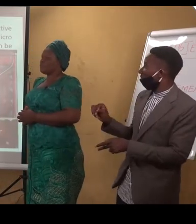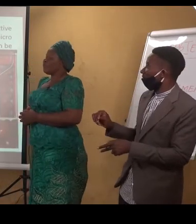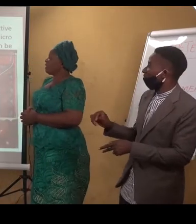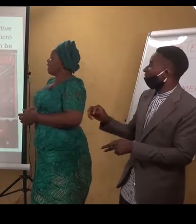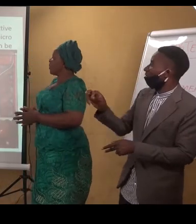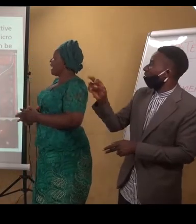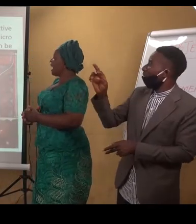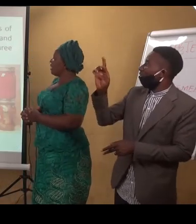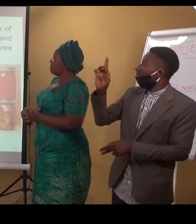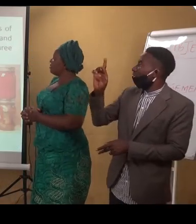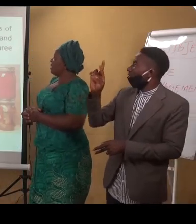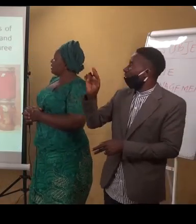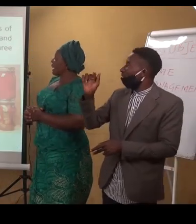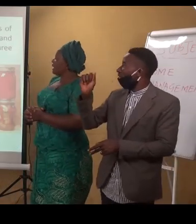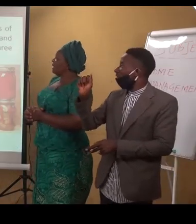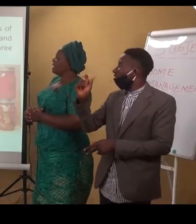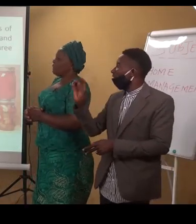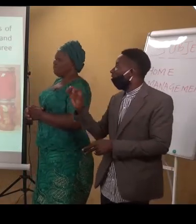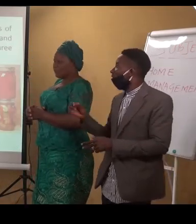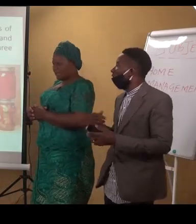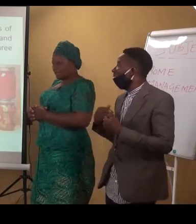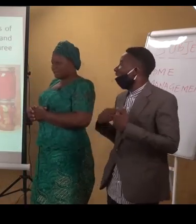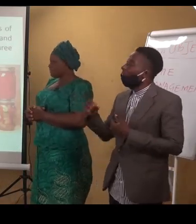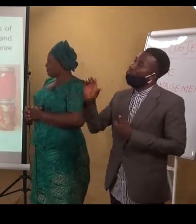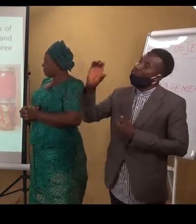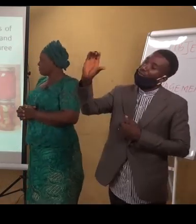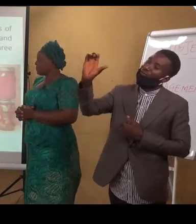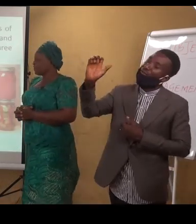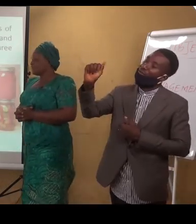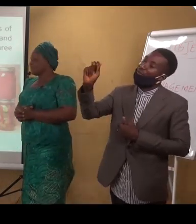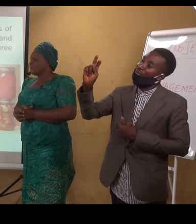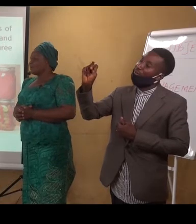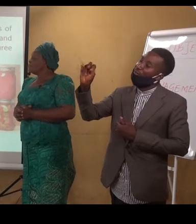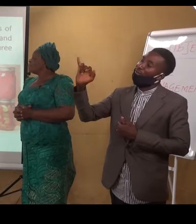method. Then we have canning and bottling.